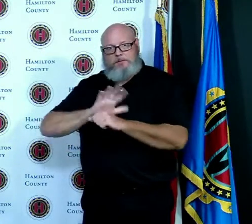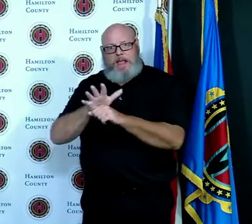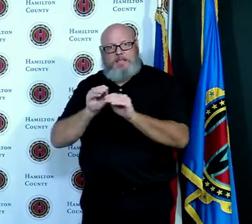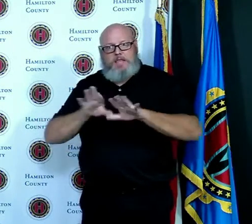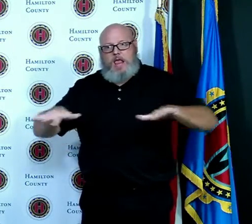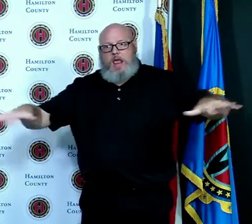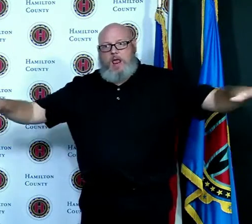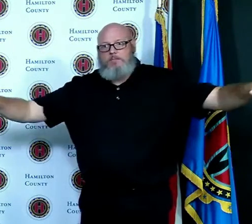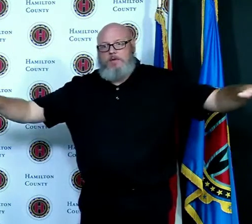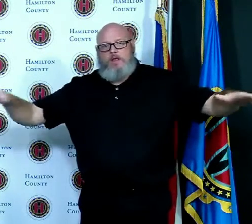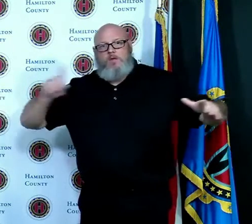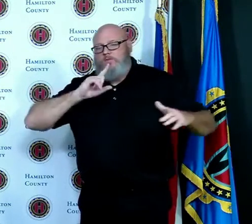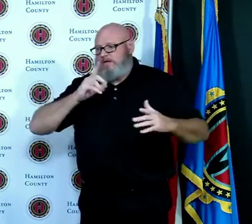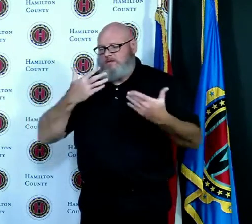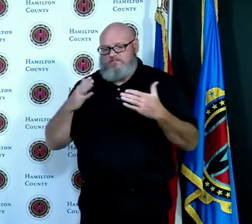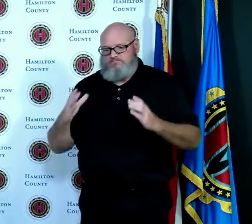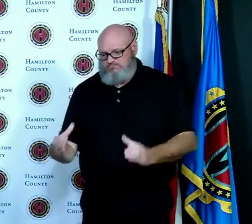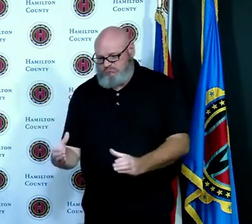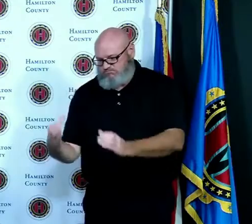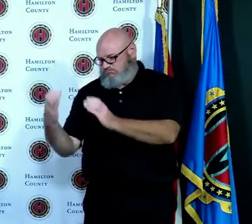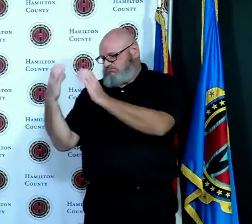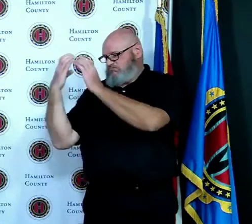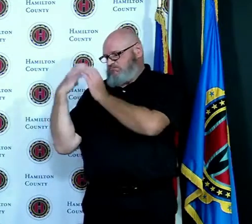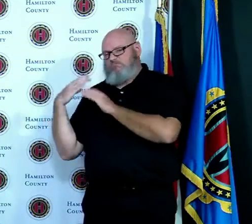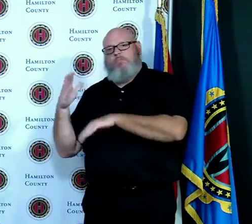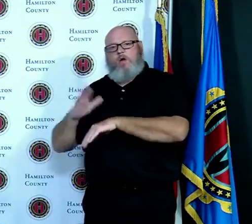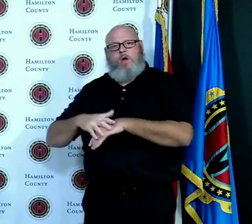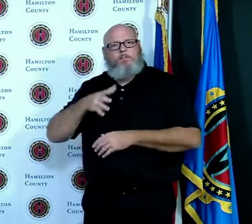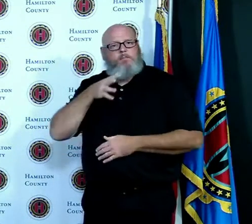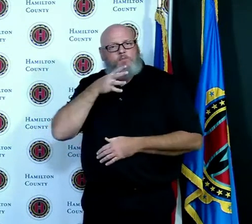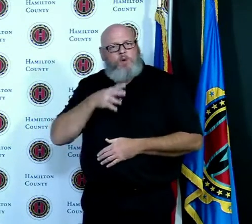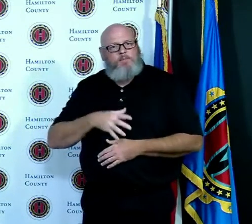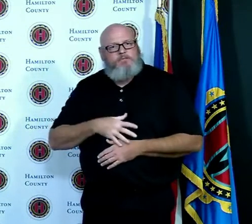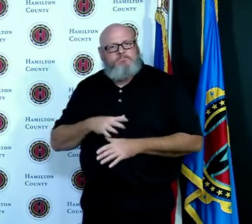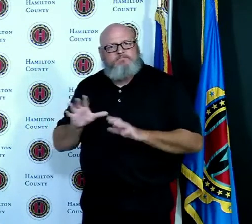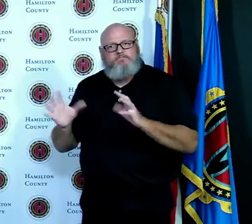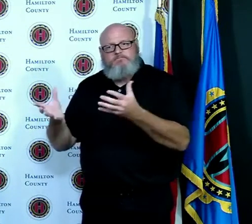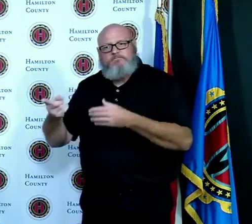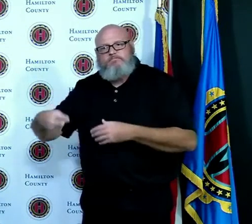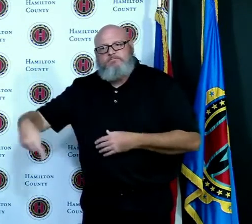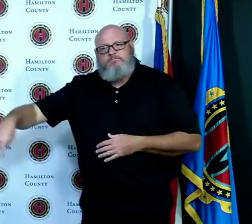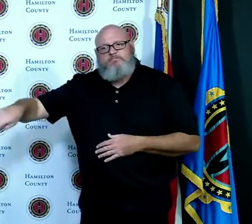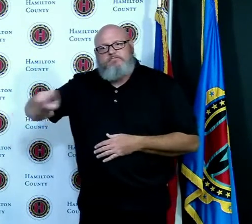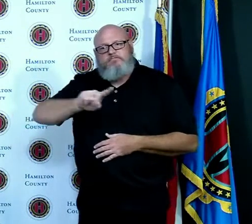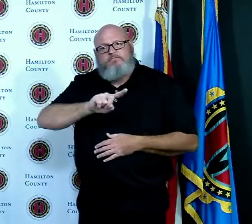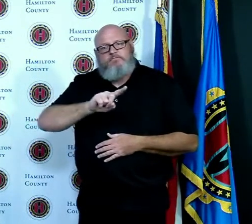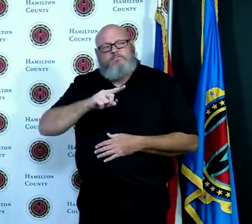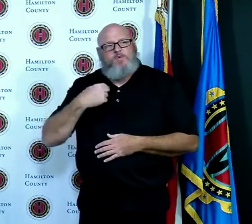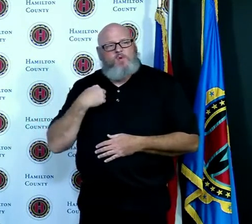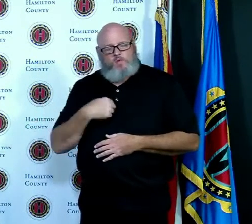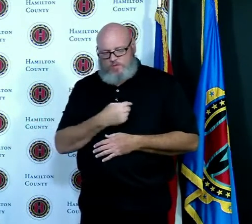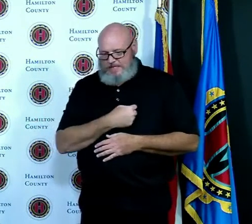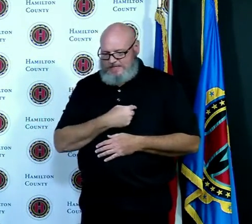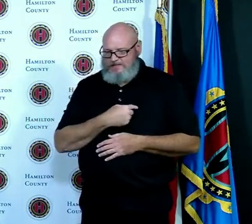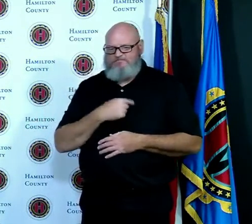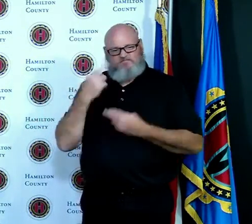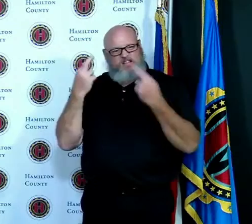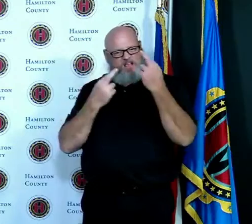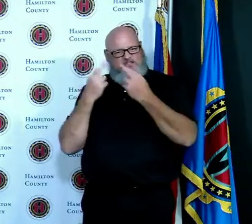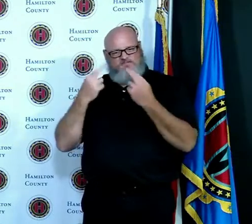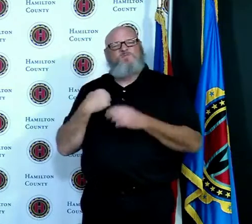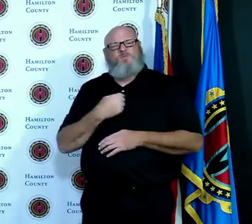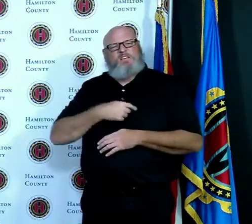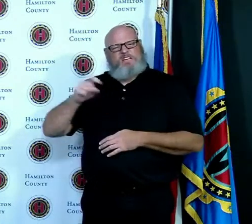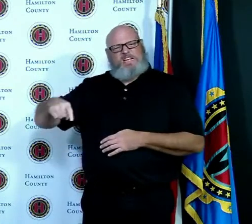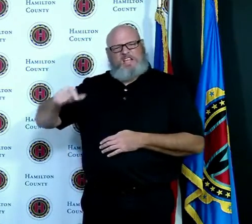is right now example of how we need a woman's perspective to inform how we go about